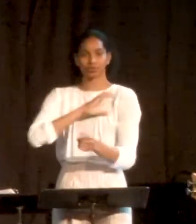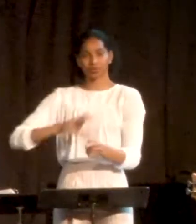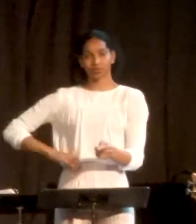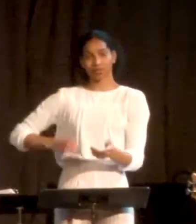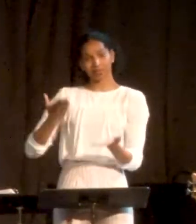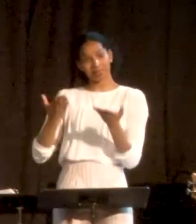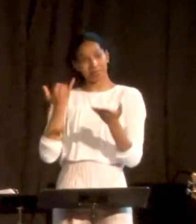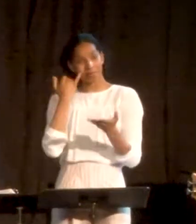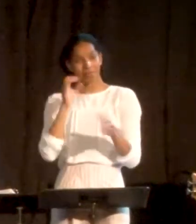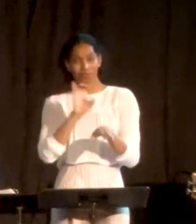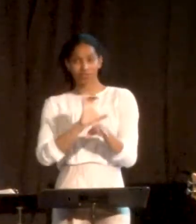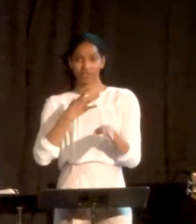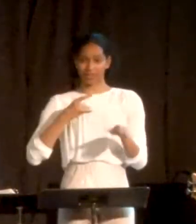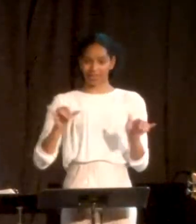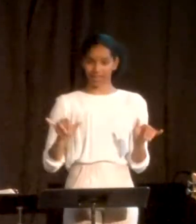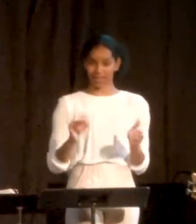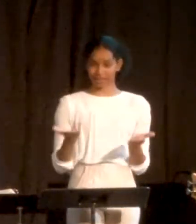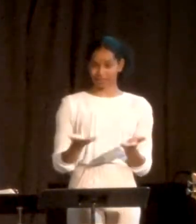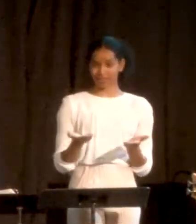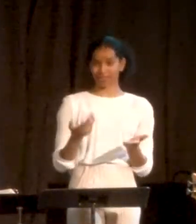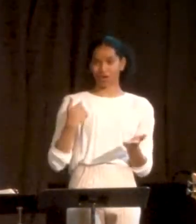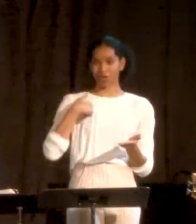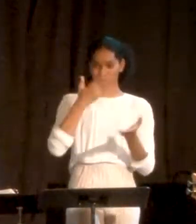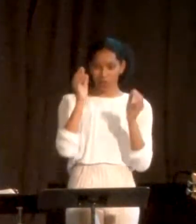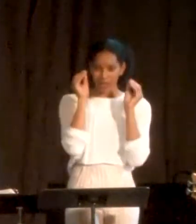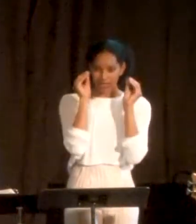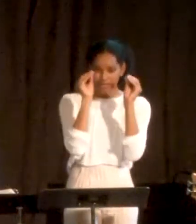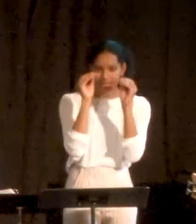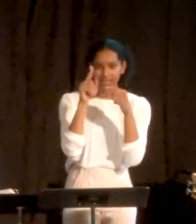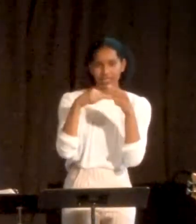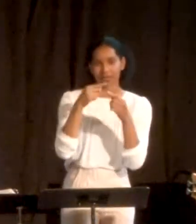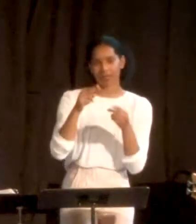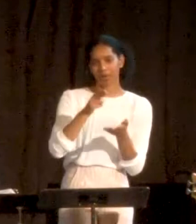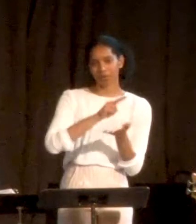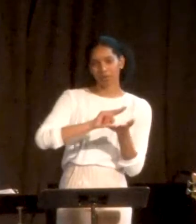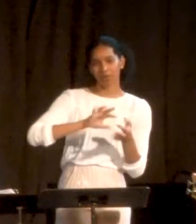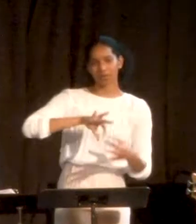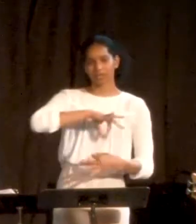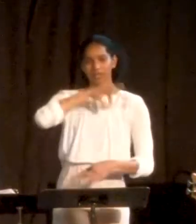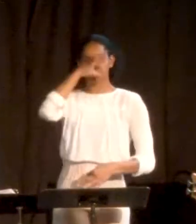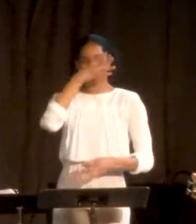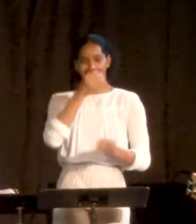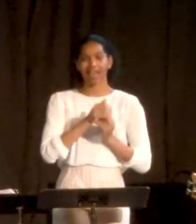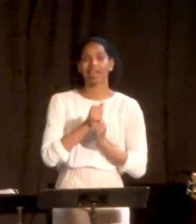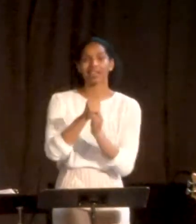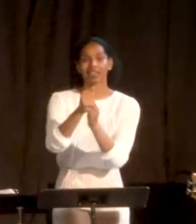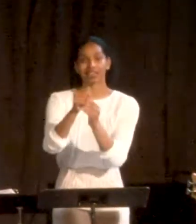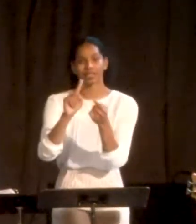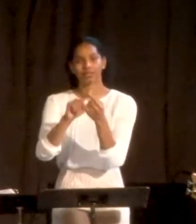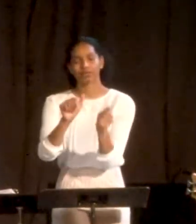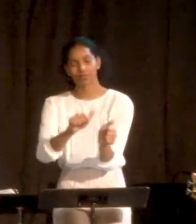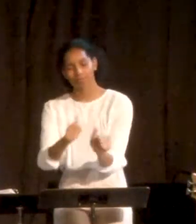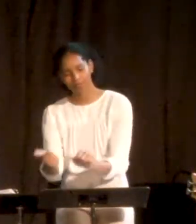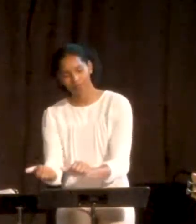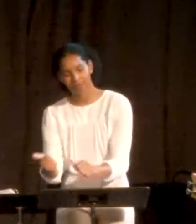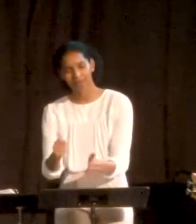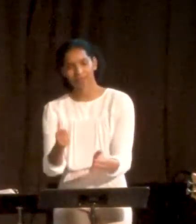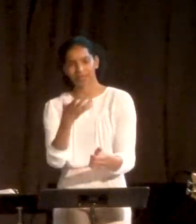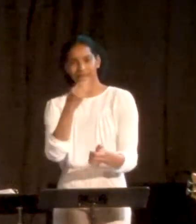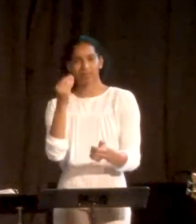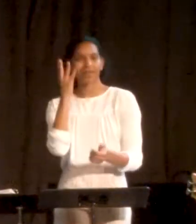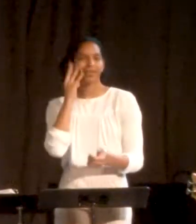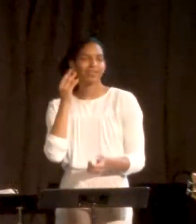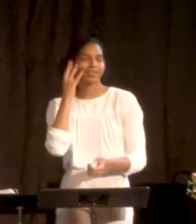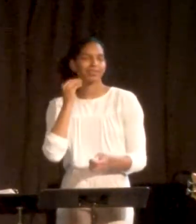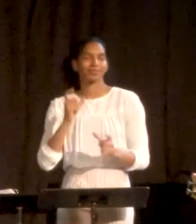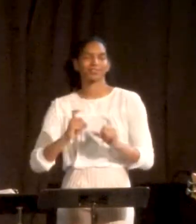to teach them about the Holy Spirit and lead them into the baptism of the Spirit and the experience of the gifts and